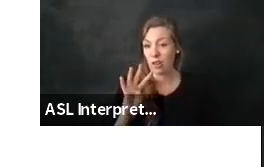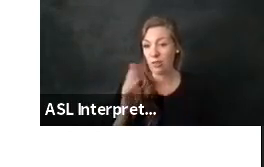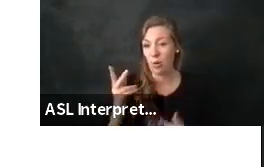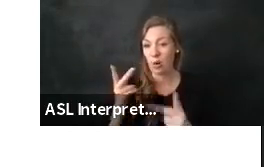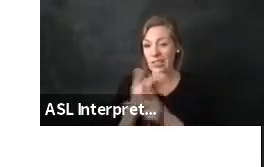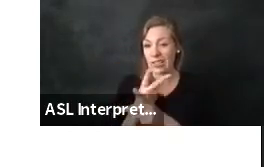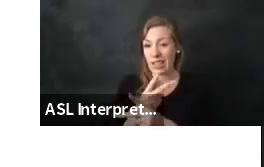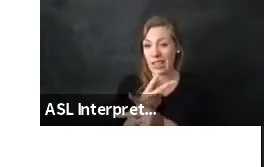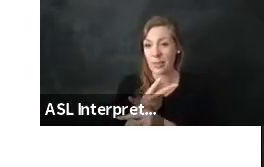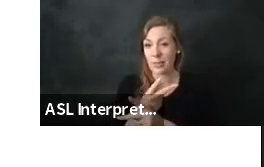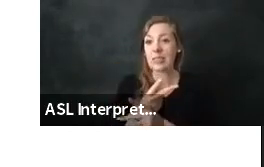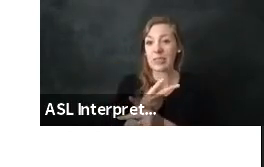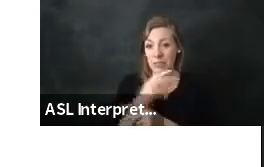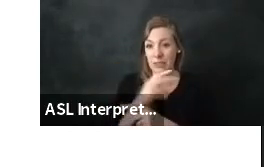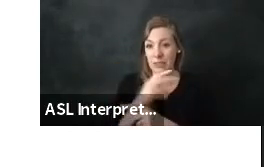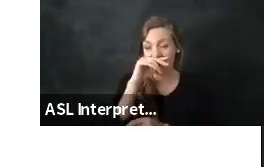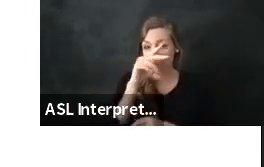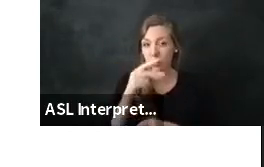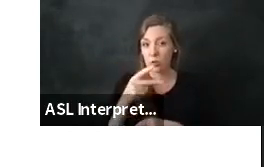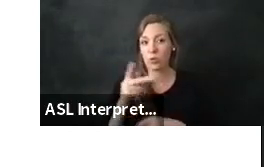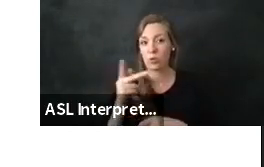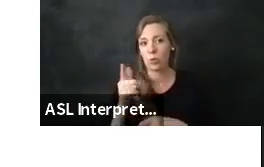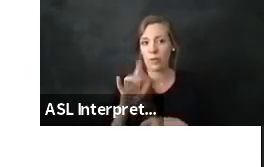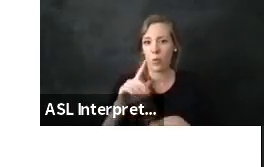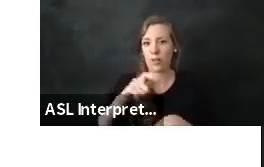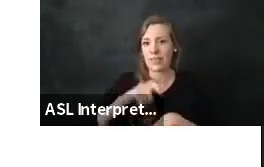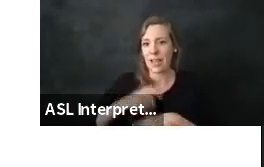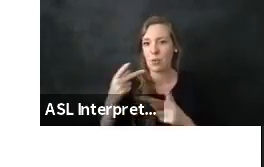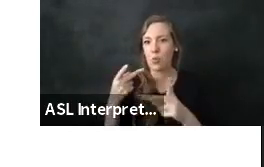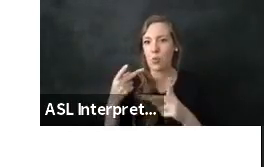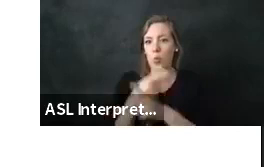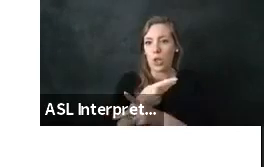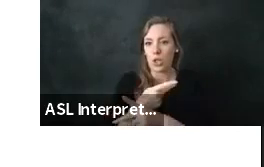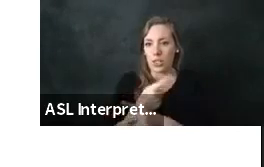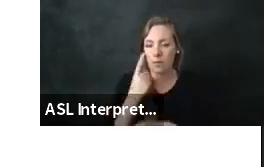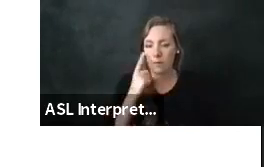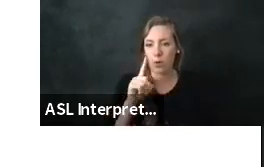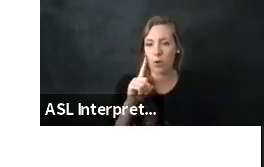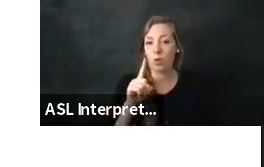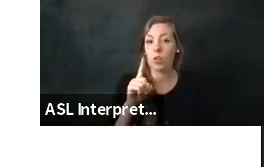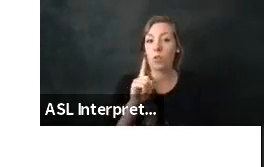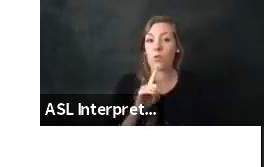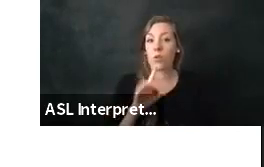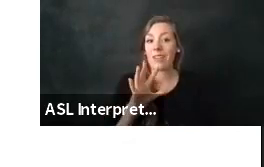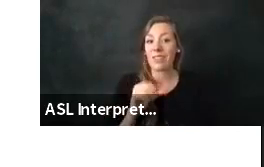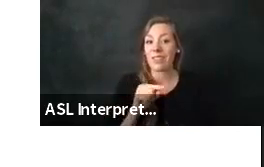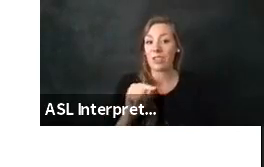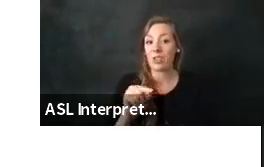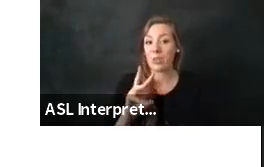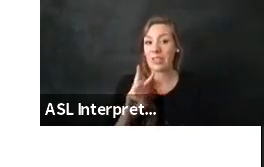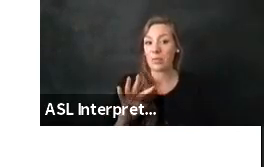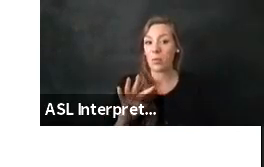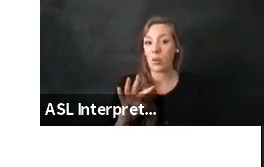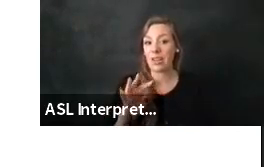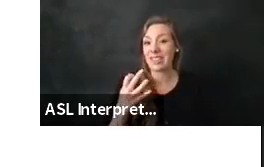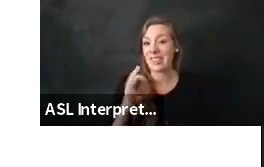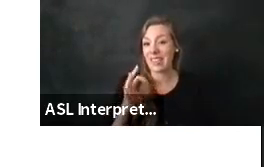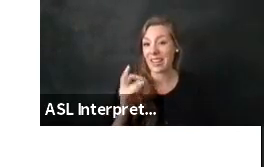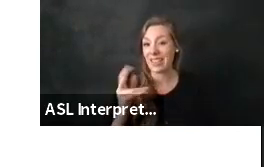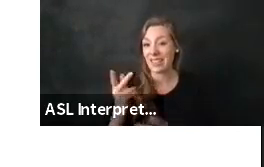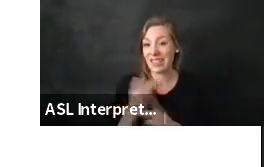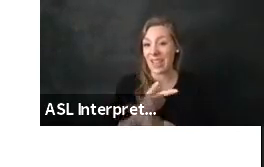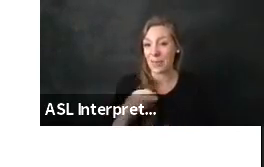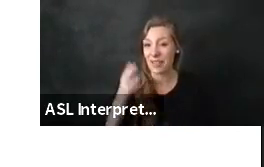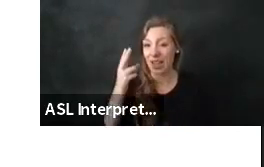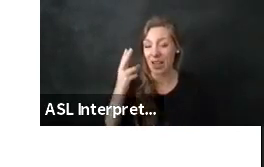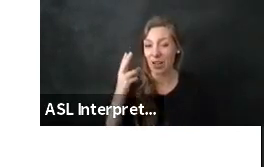higher than fully vaccinated individuals. For 50 to 64-year-olds, that hospitalization rate is 19 times higher. And